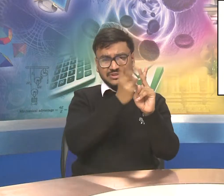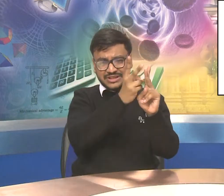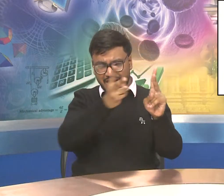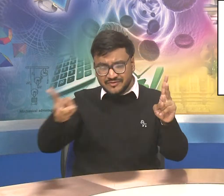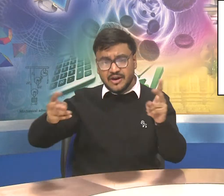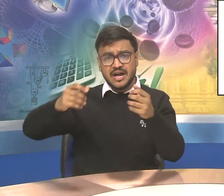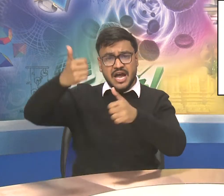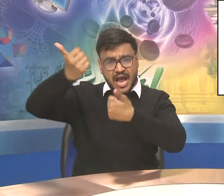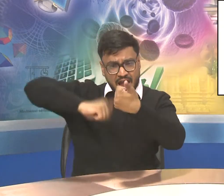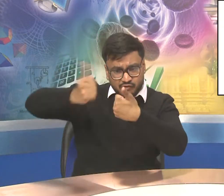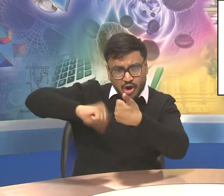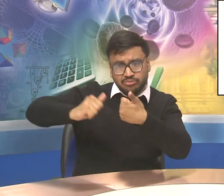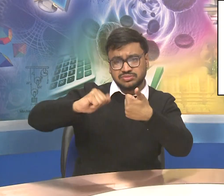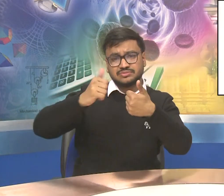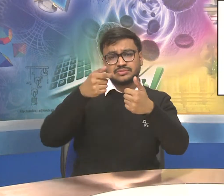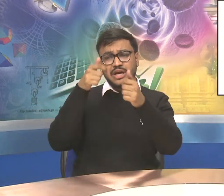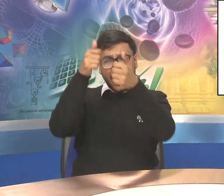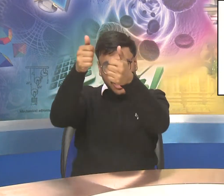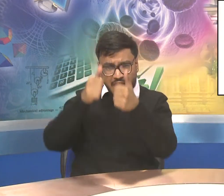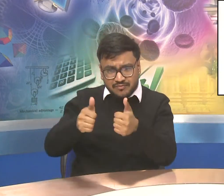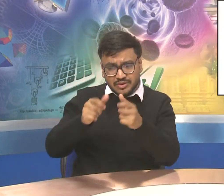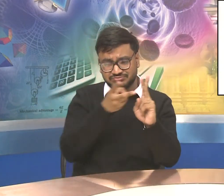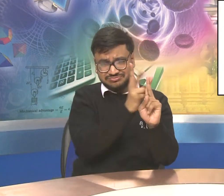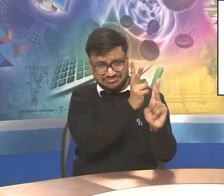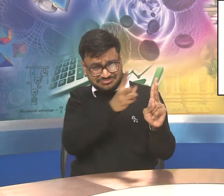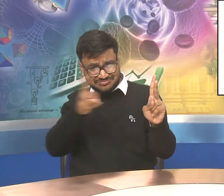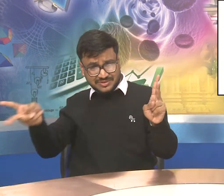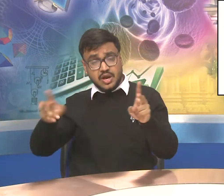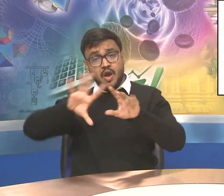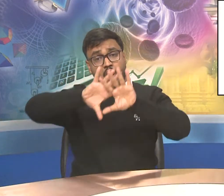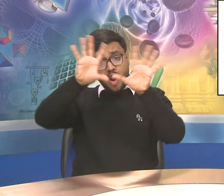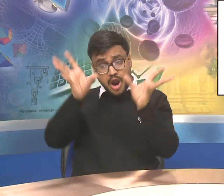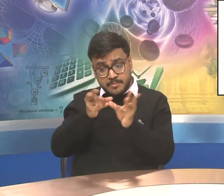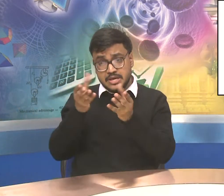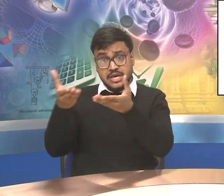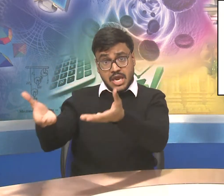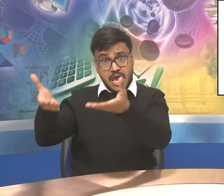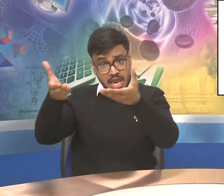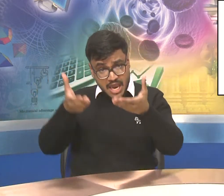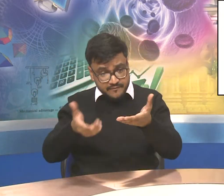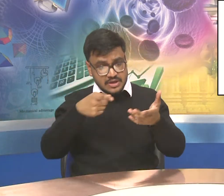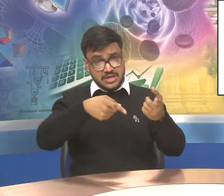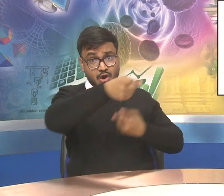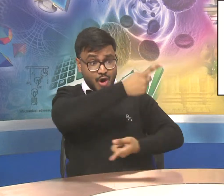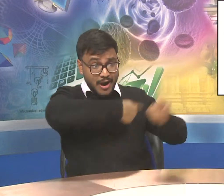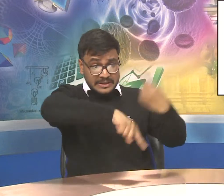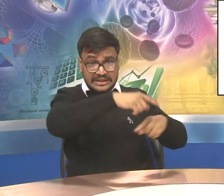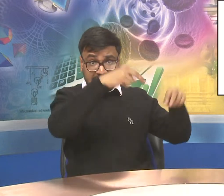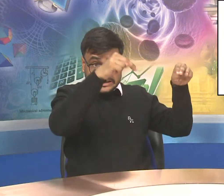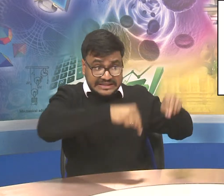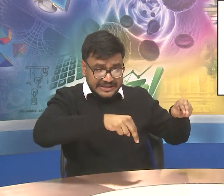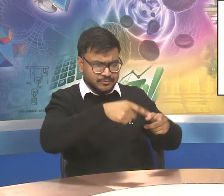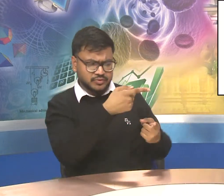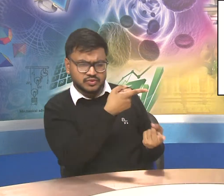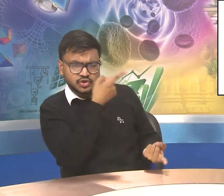Evaluation is kind of assessment or analyzing our performances, how much